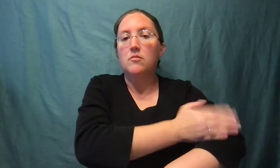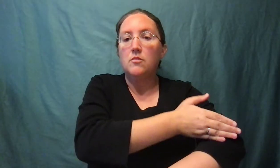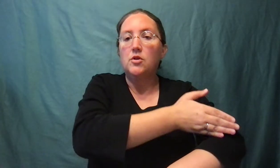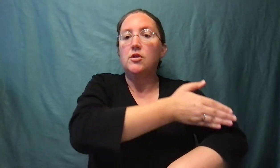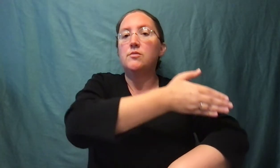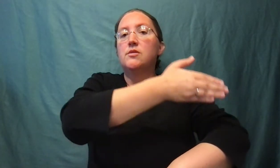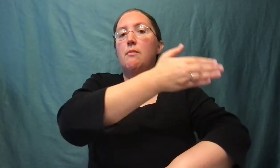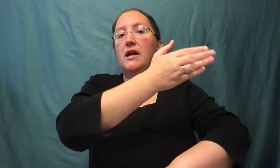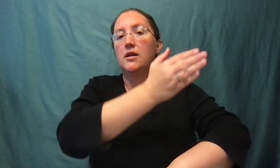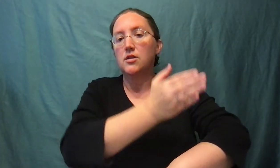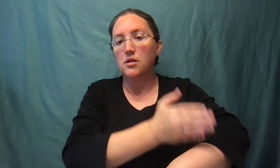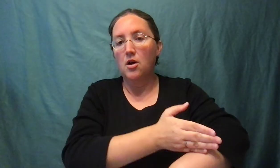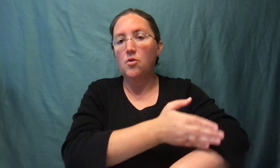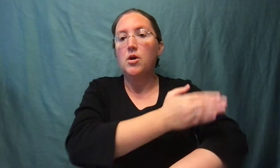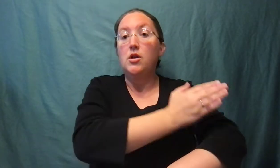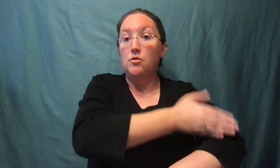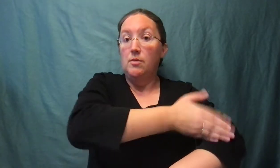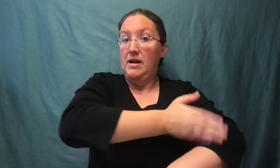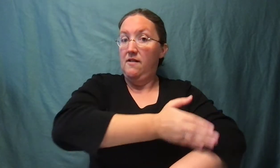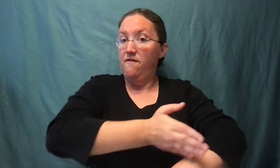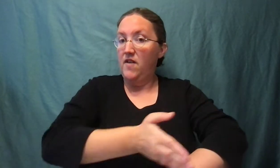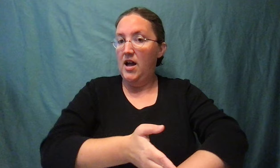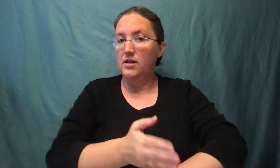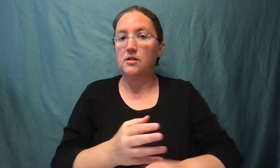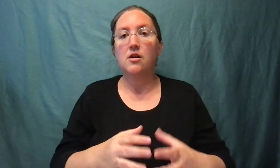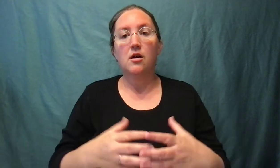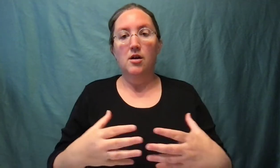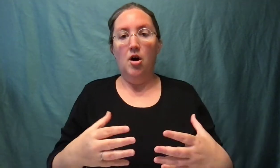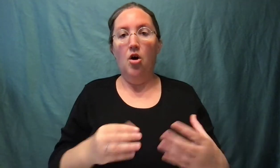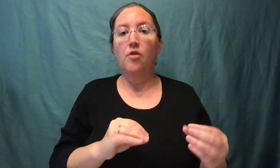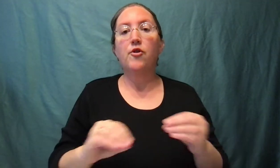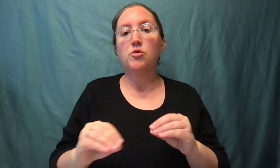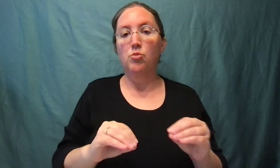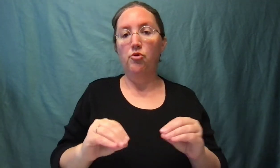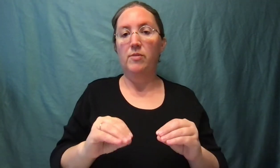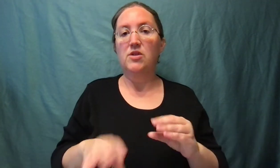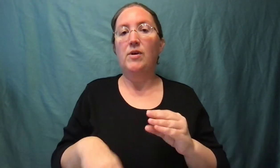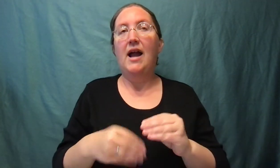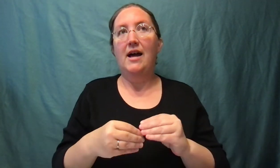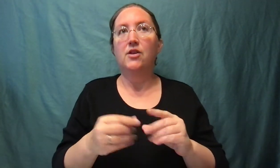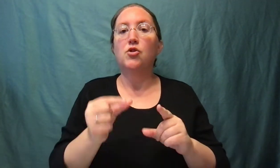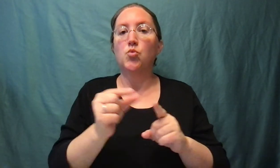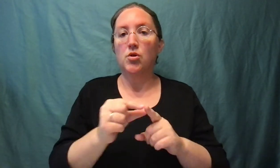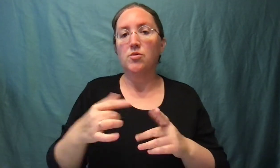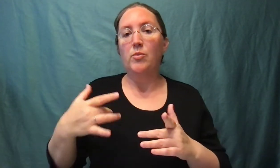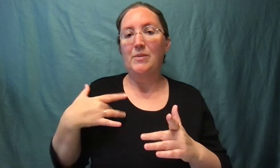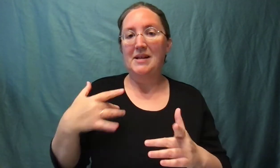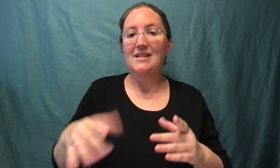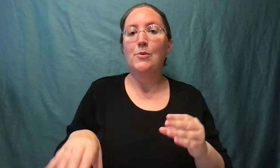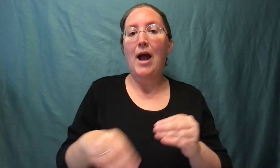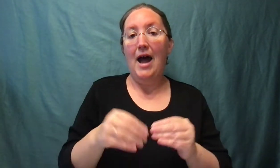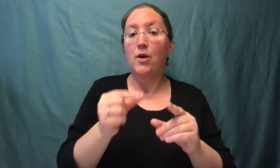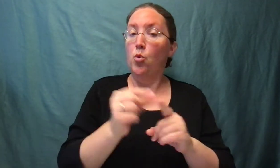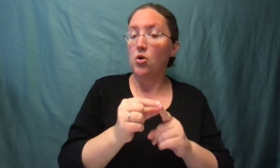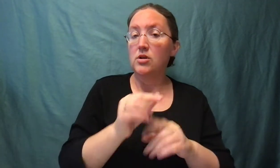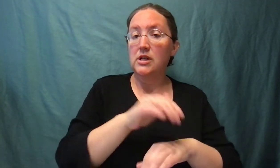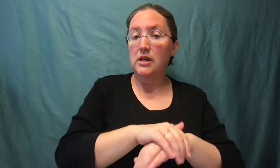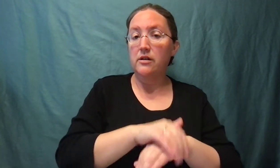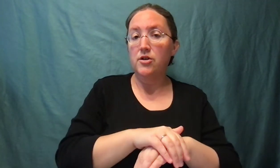You can make it slow, you can make it fast. All of those movements would add in those words that we would need to add words in English, where we